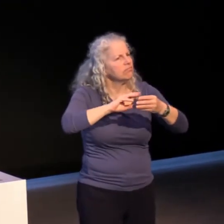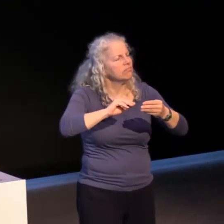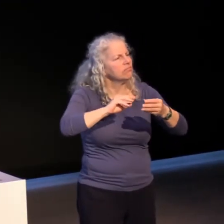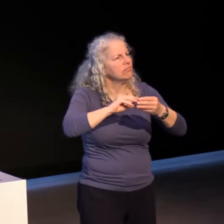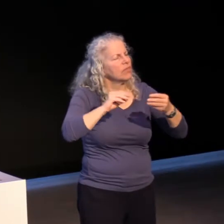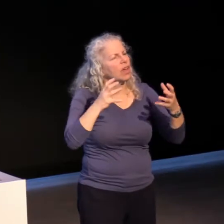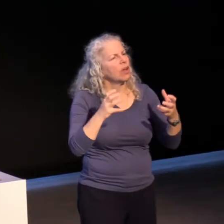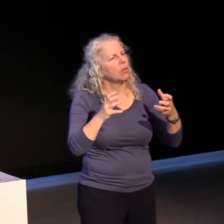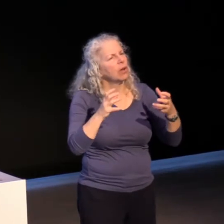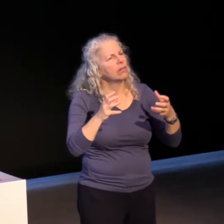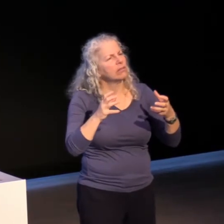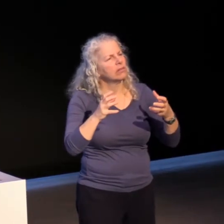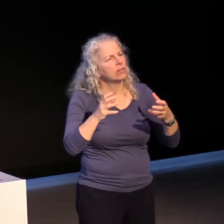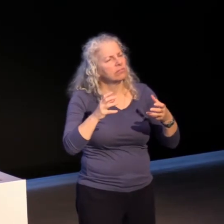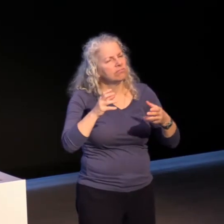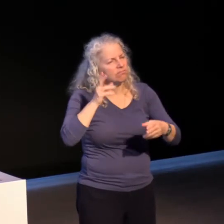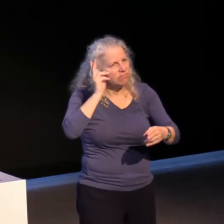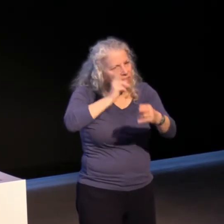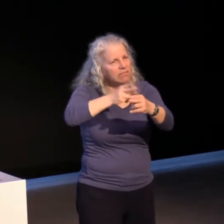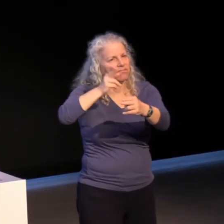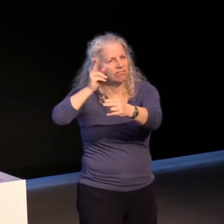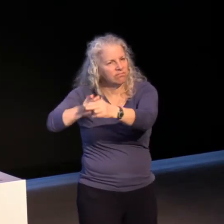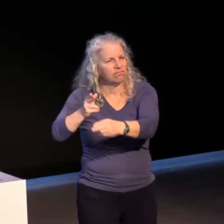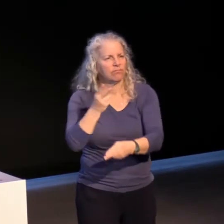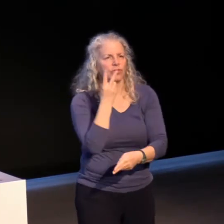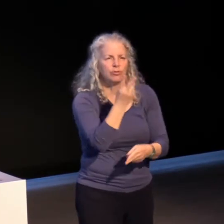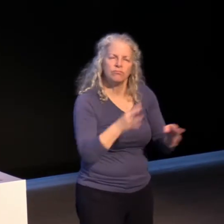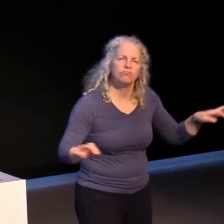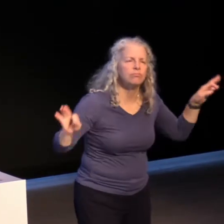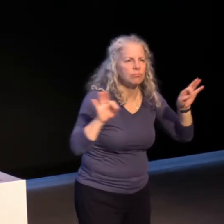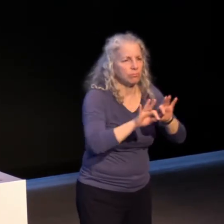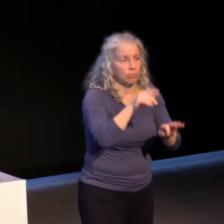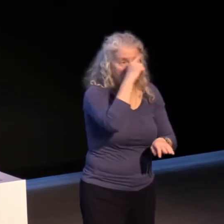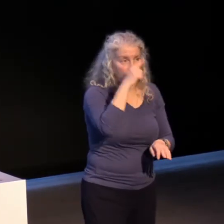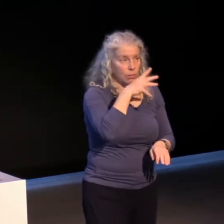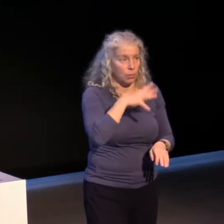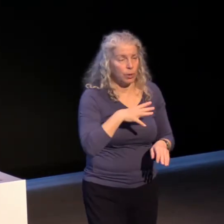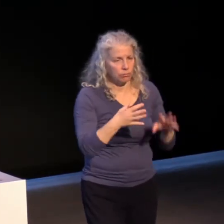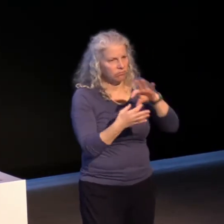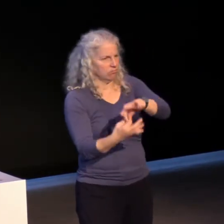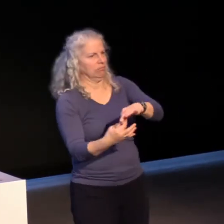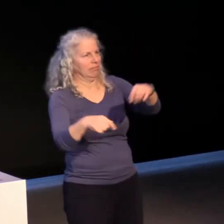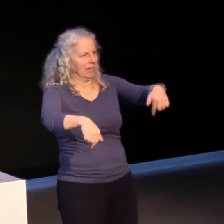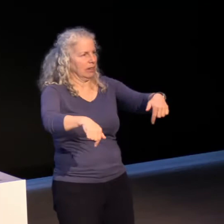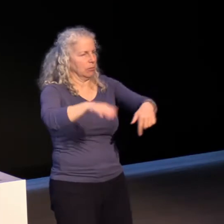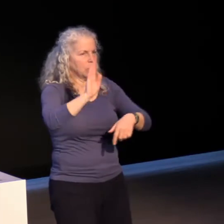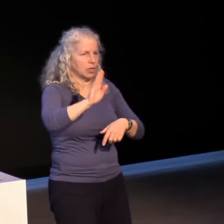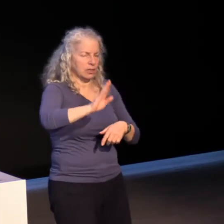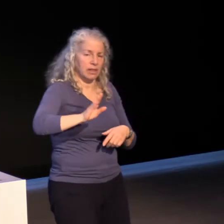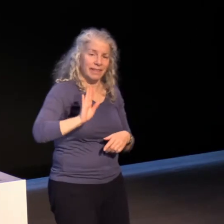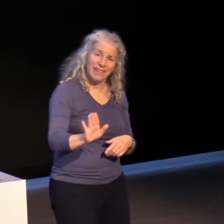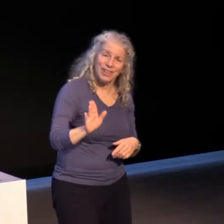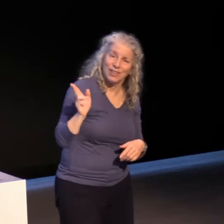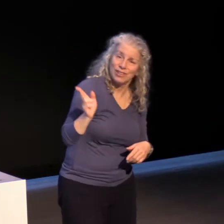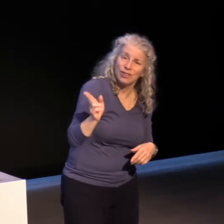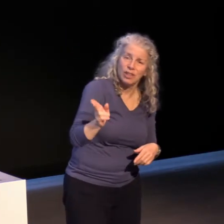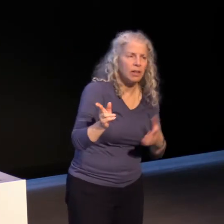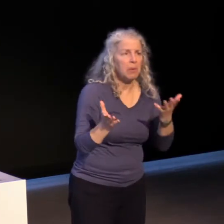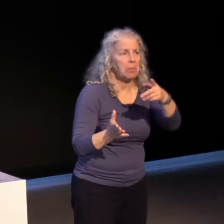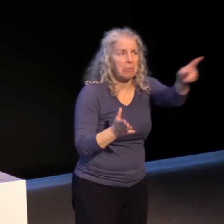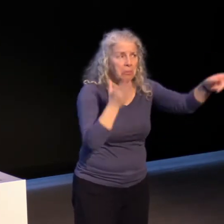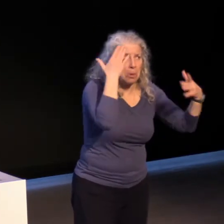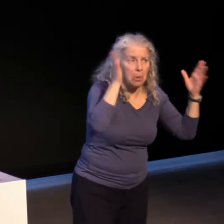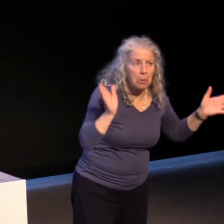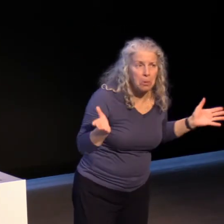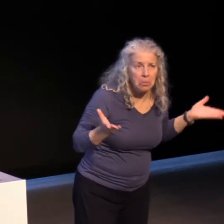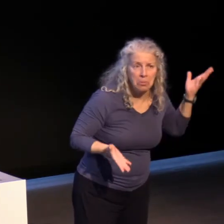names of two monumental Black women inextricably tied to Boston, whose histories might be foreign to some,